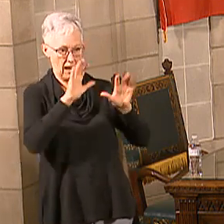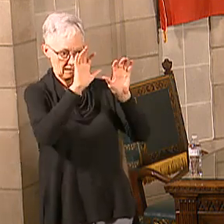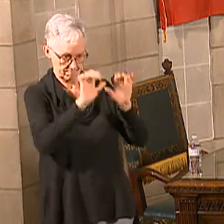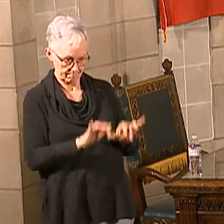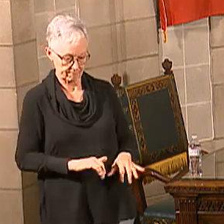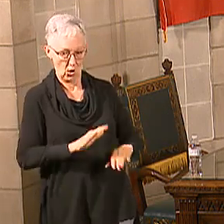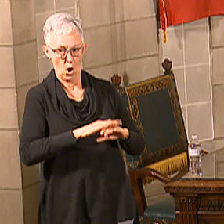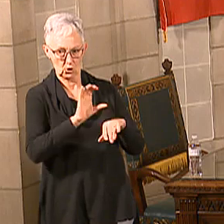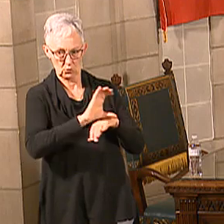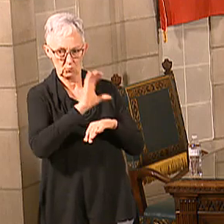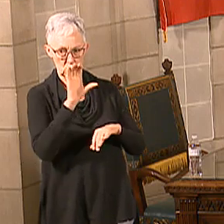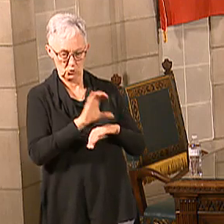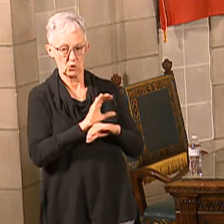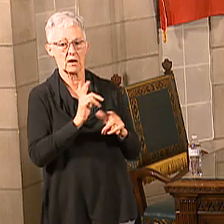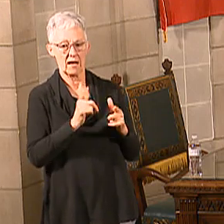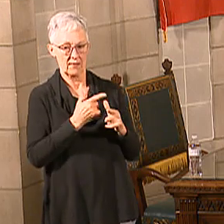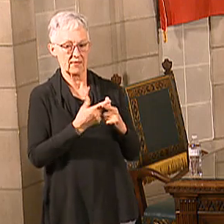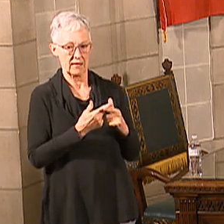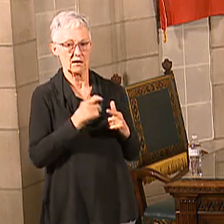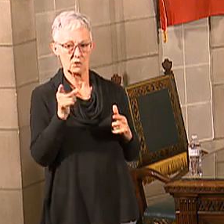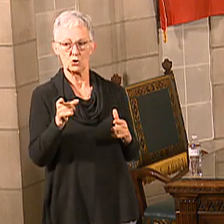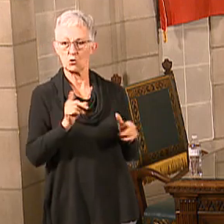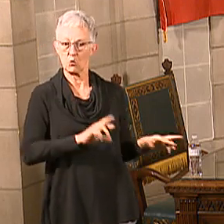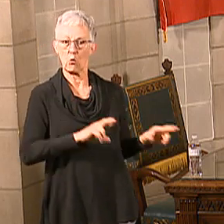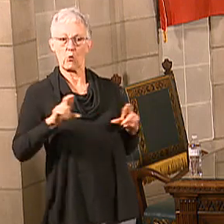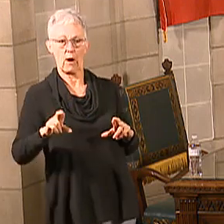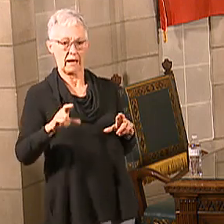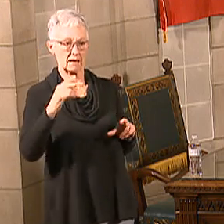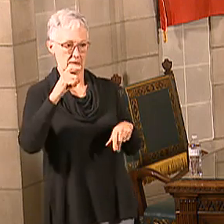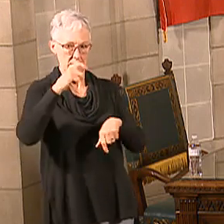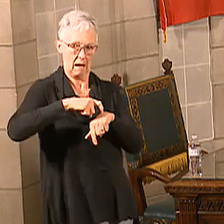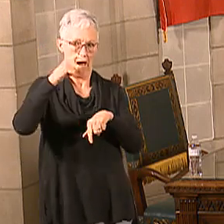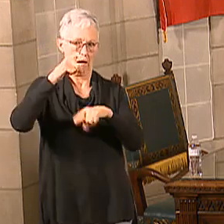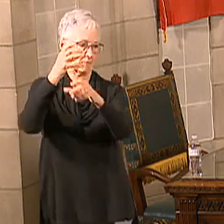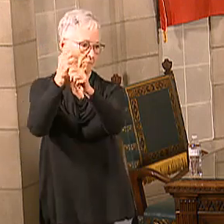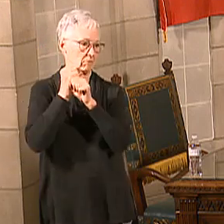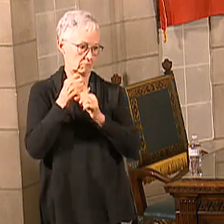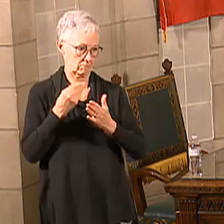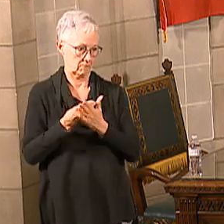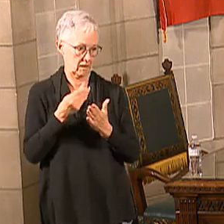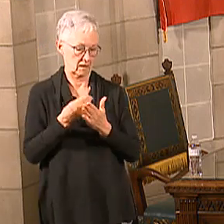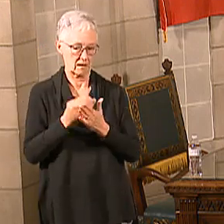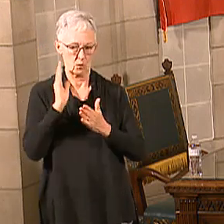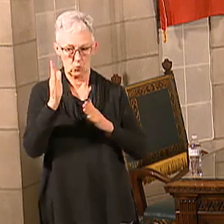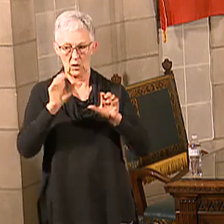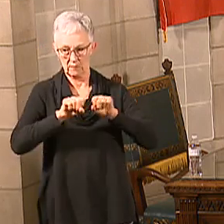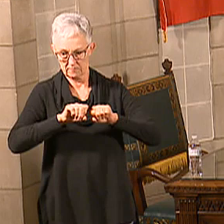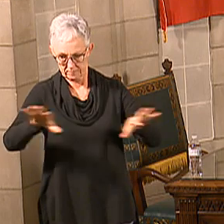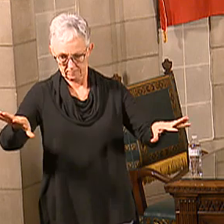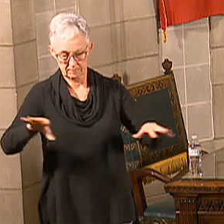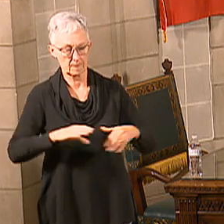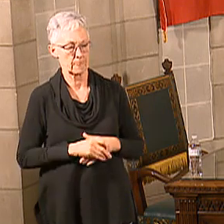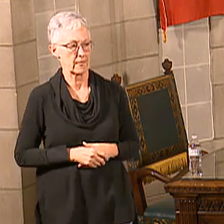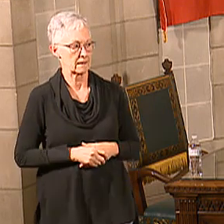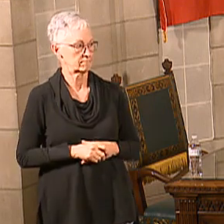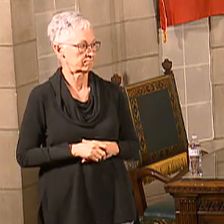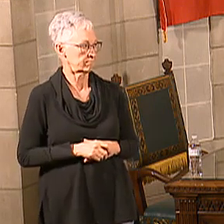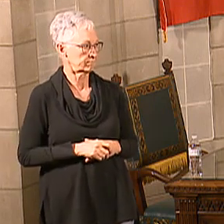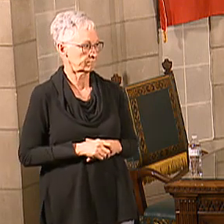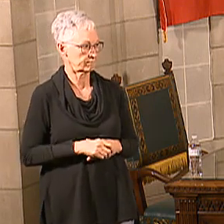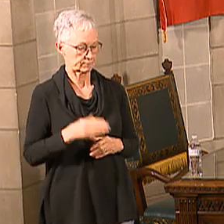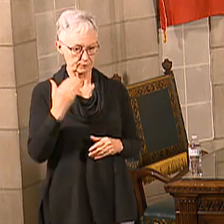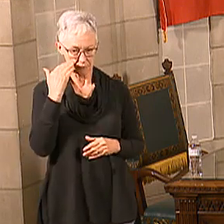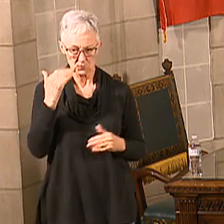that also reminds me of another good point under the CARES Act. As you all know, there's the federal